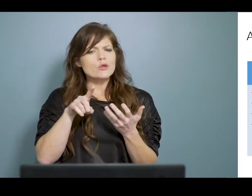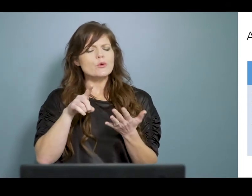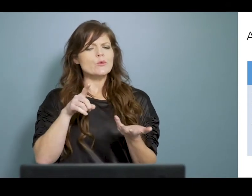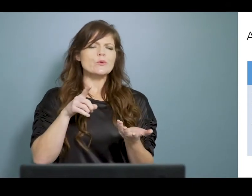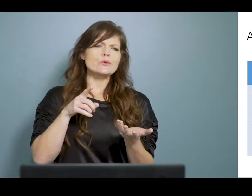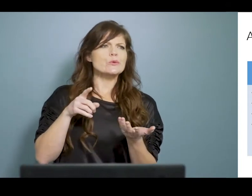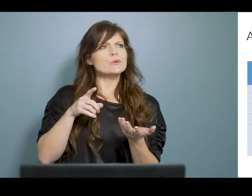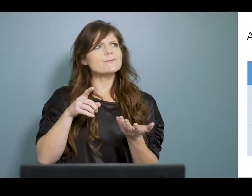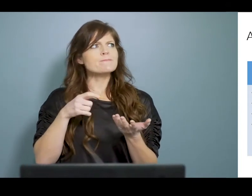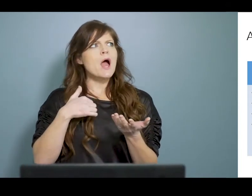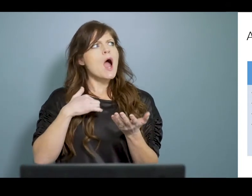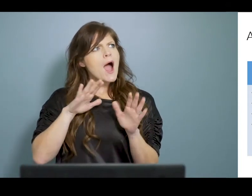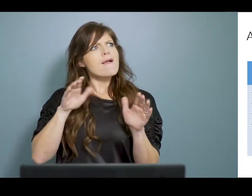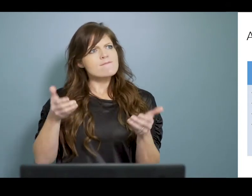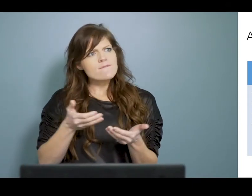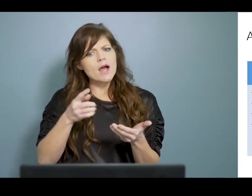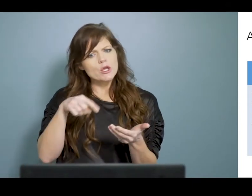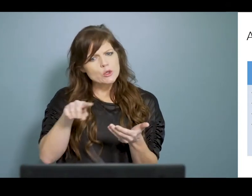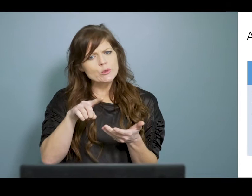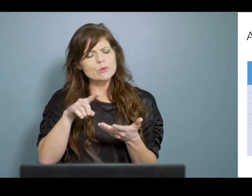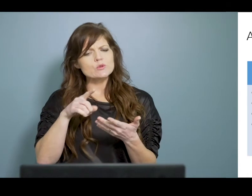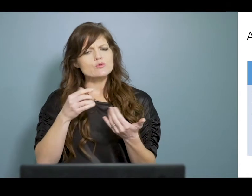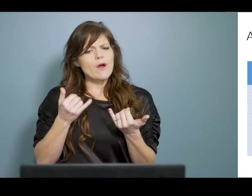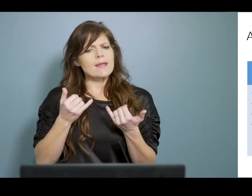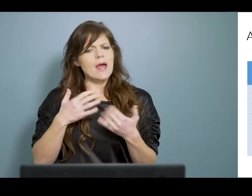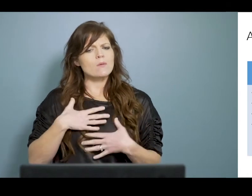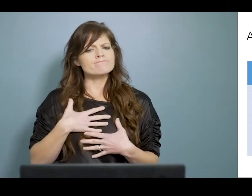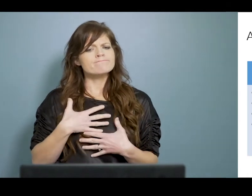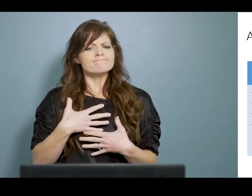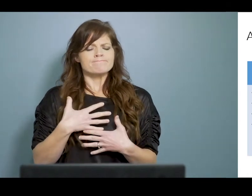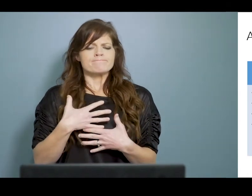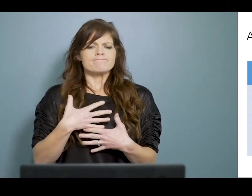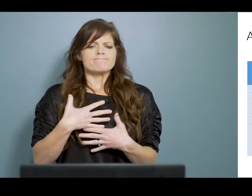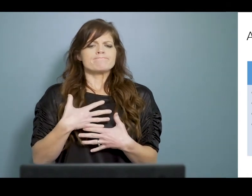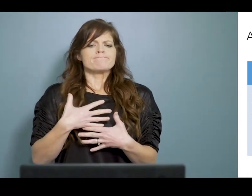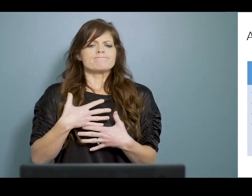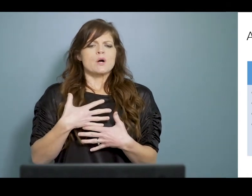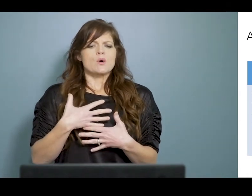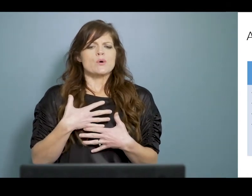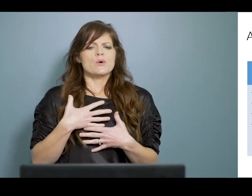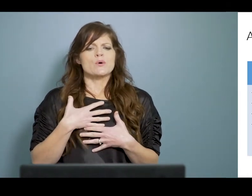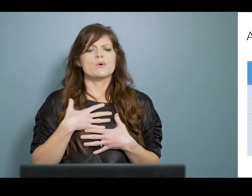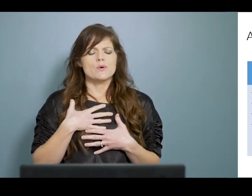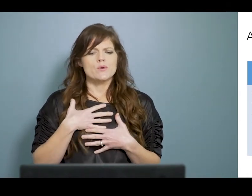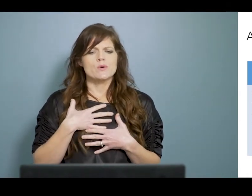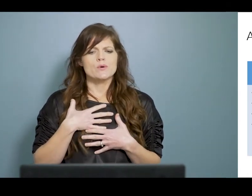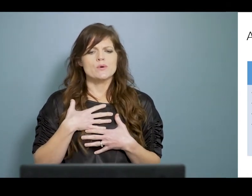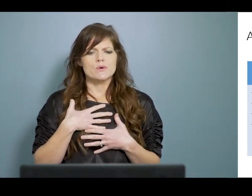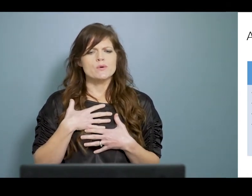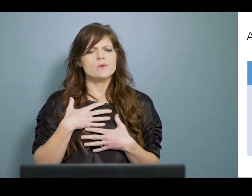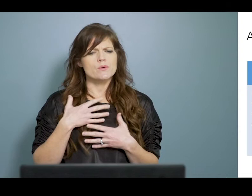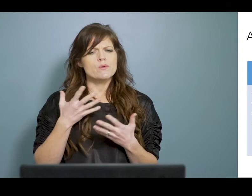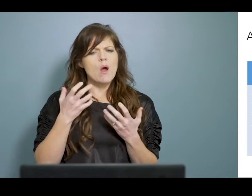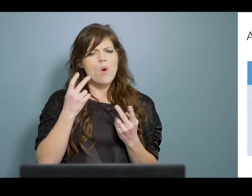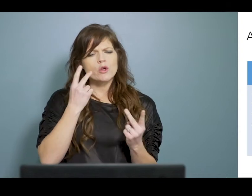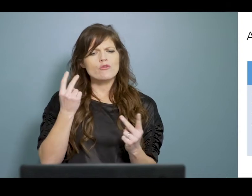to take some breaths, take a little time to reflect on the past 10 months. I think so many of us